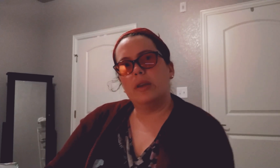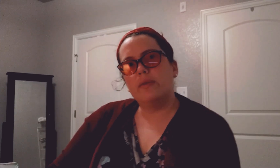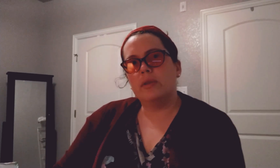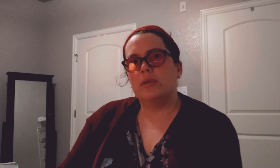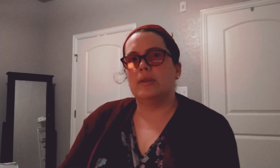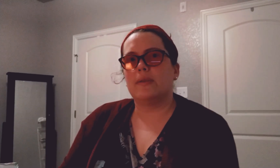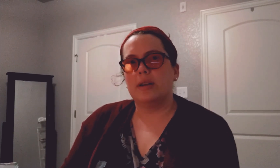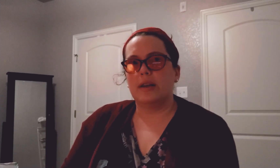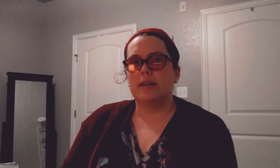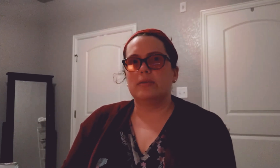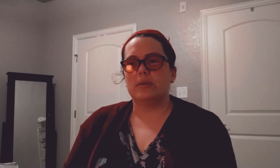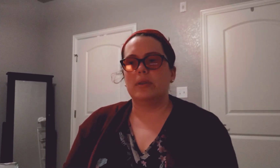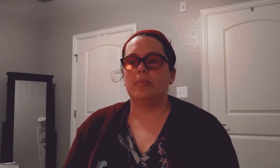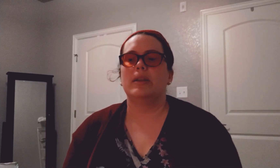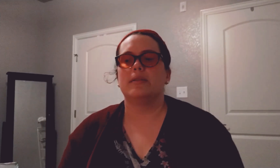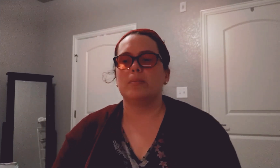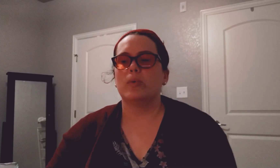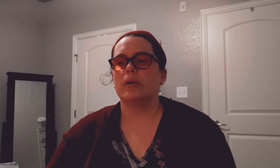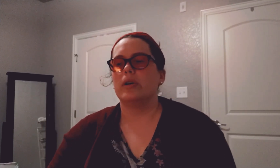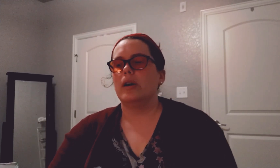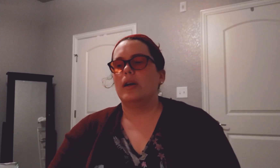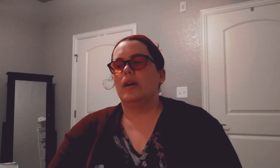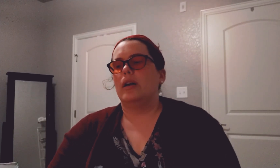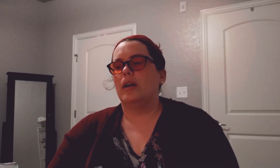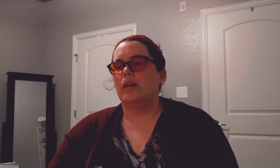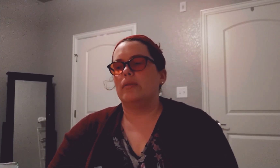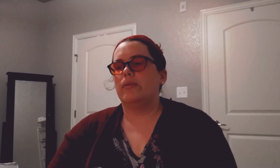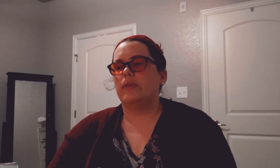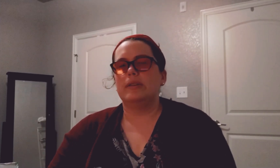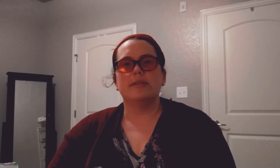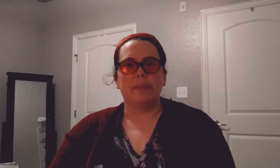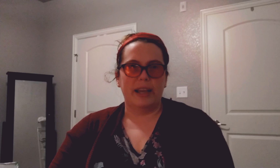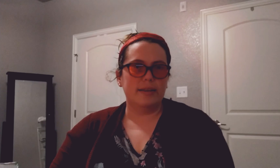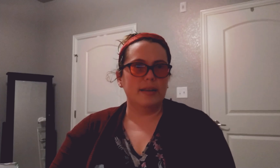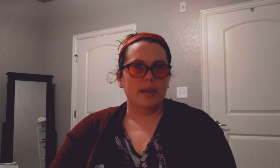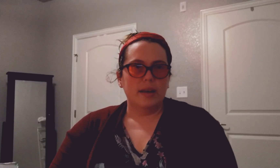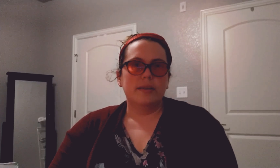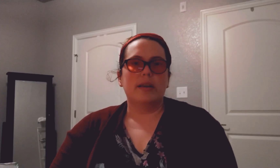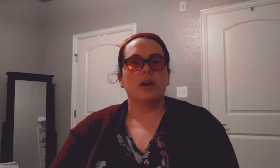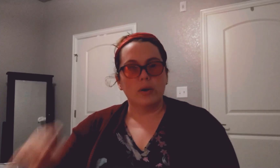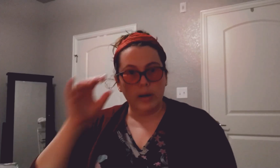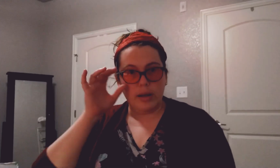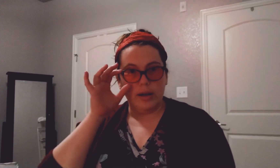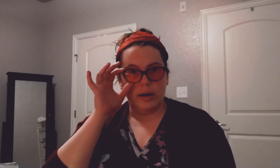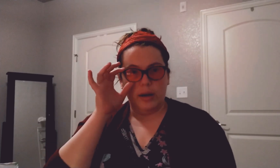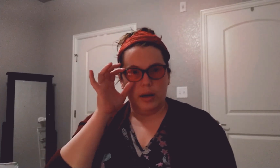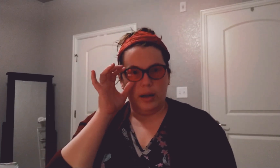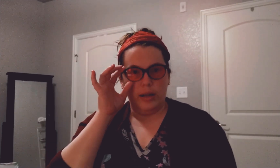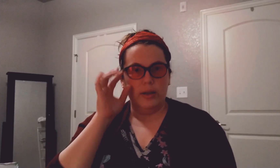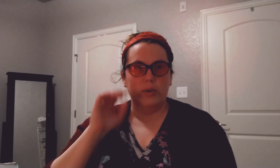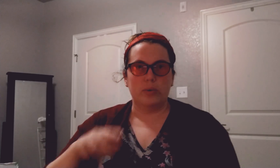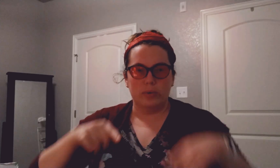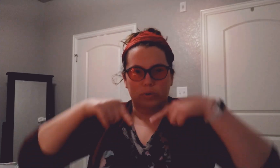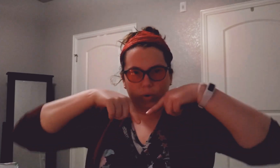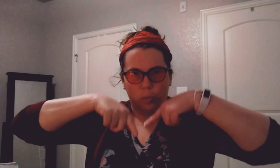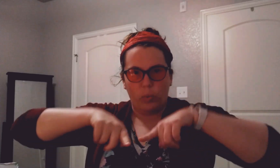Even though in this context really means more of despite. So I used